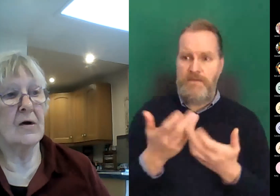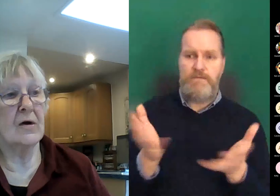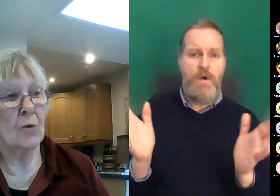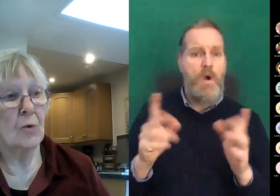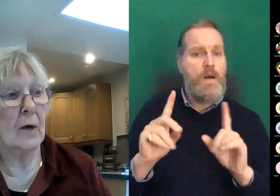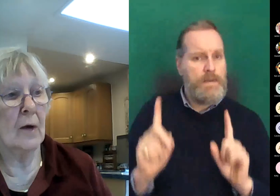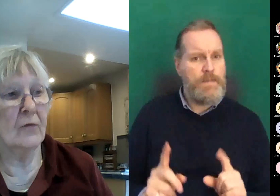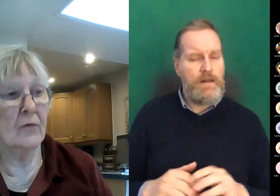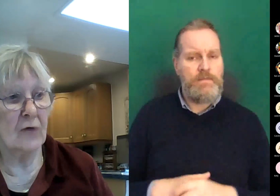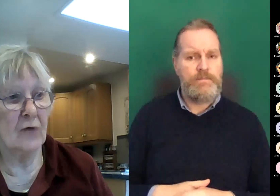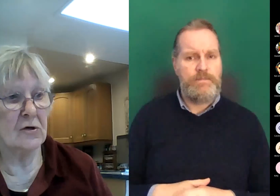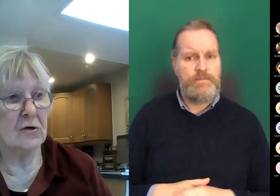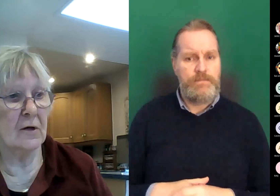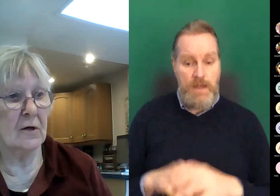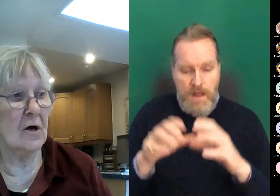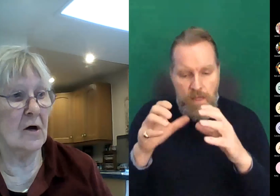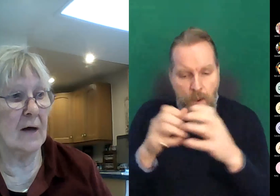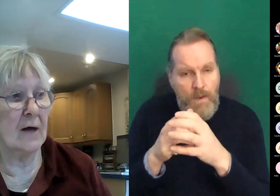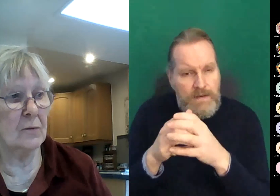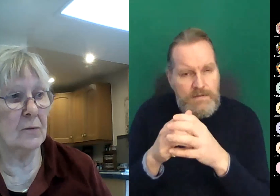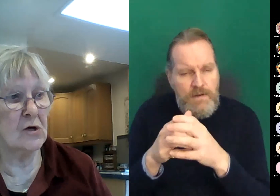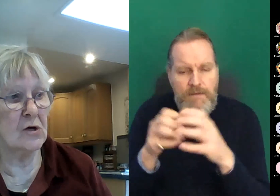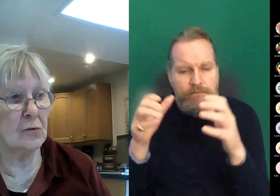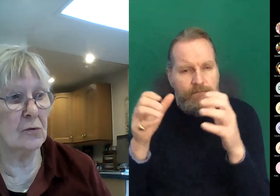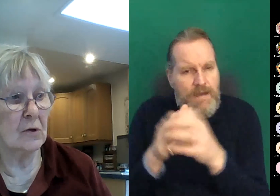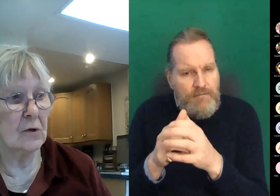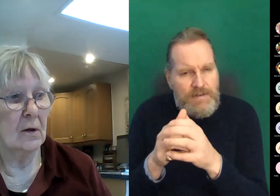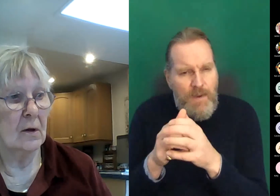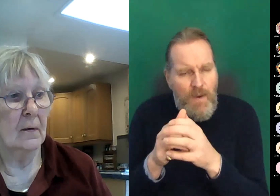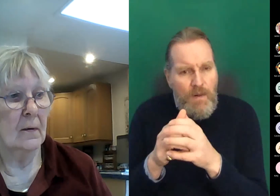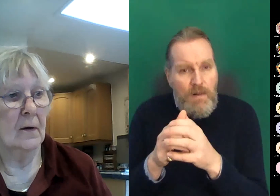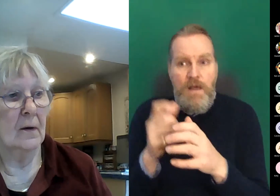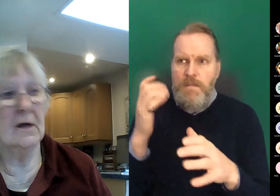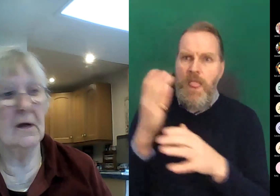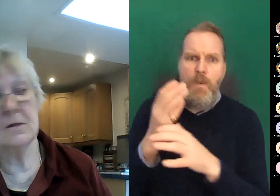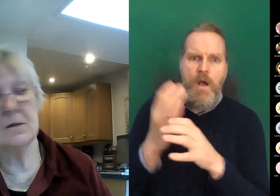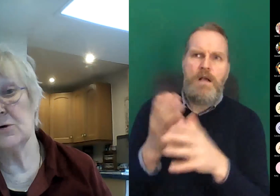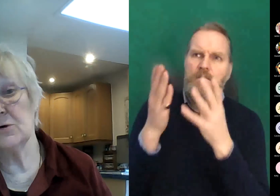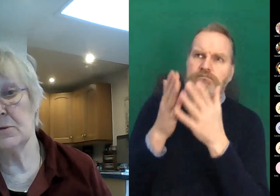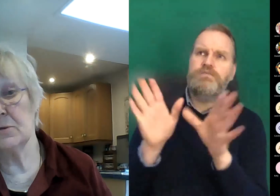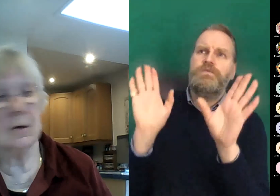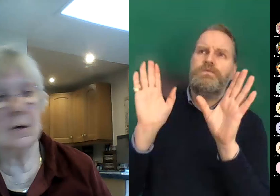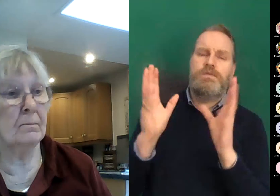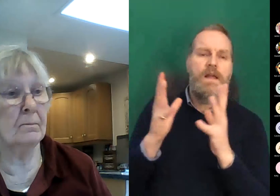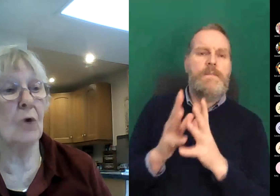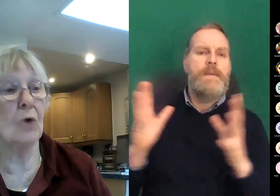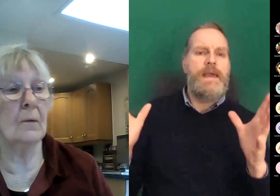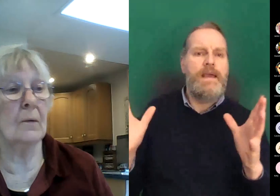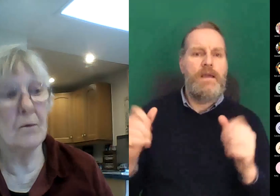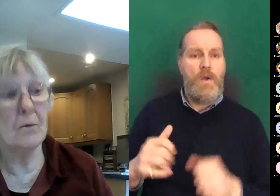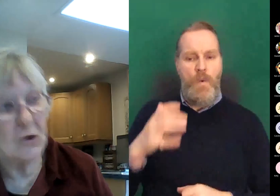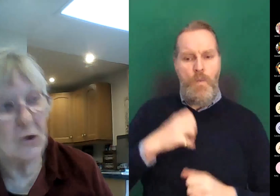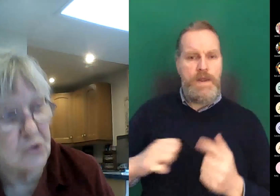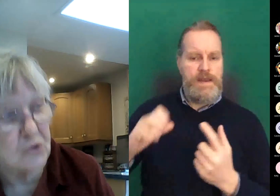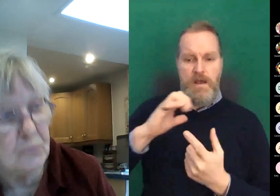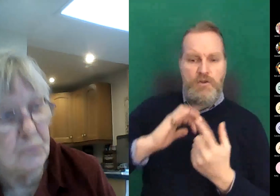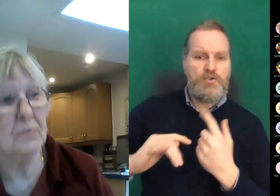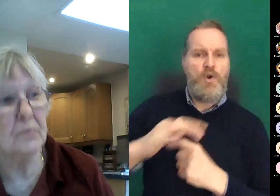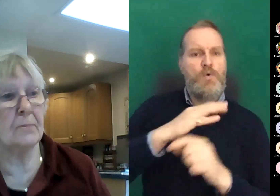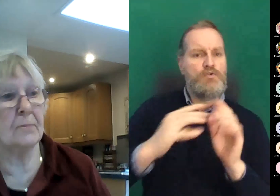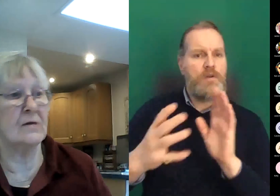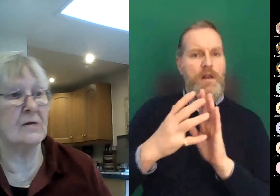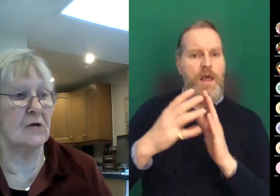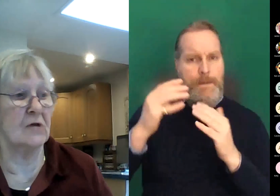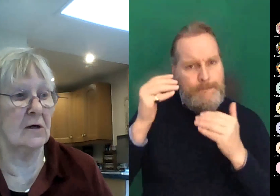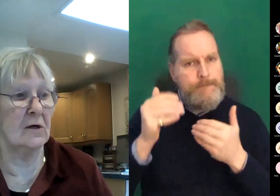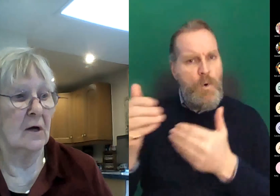UPS was very small and overstretched, and the task ahead was huge. There needed to be a social social